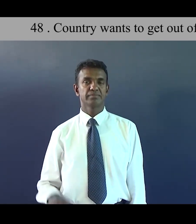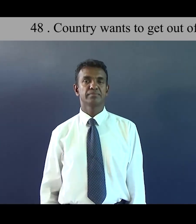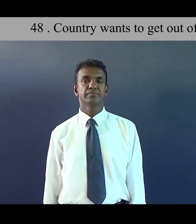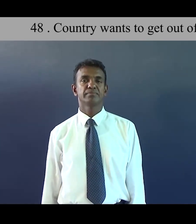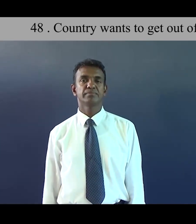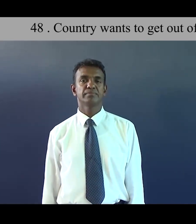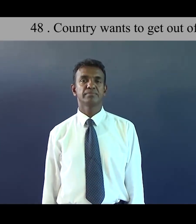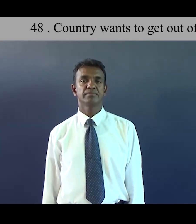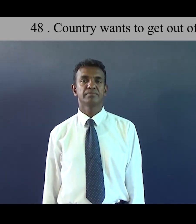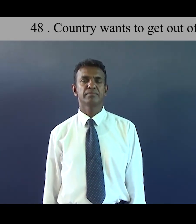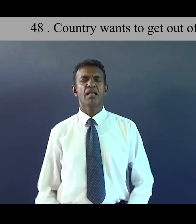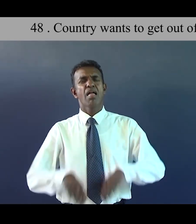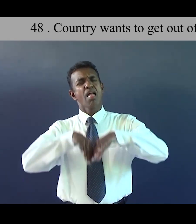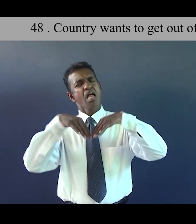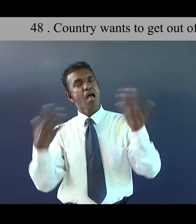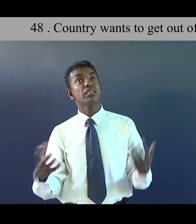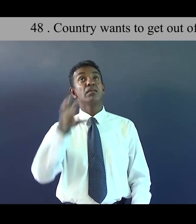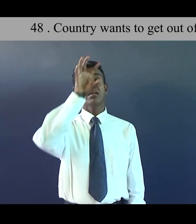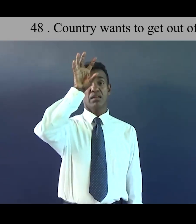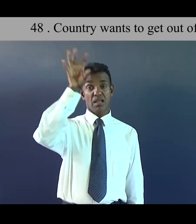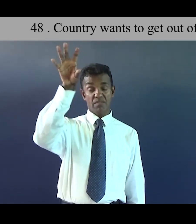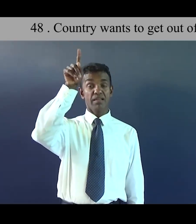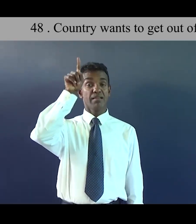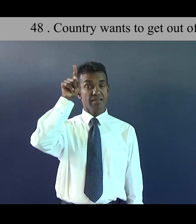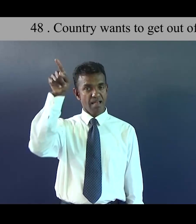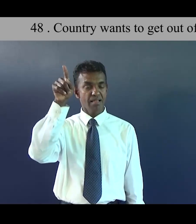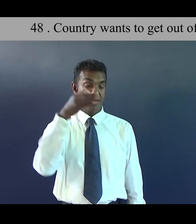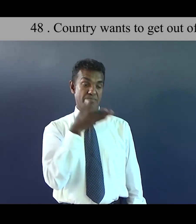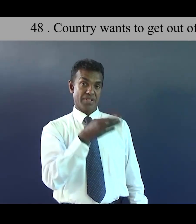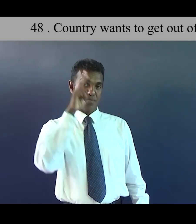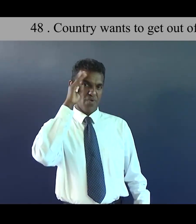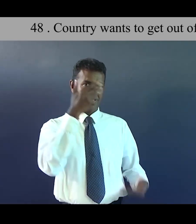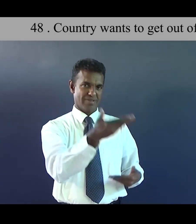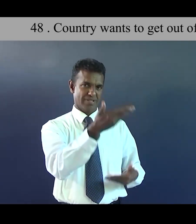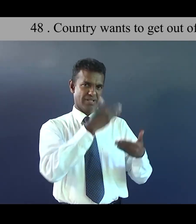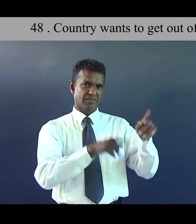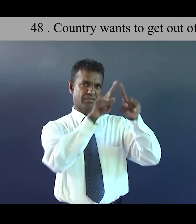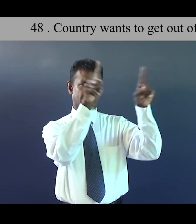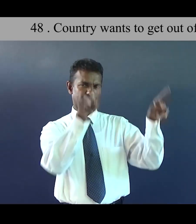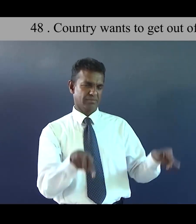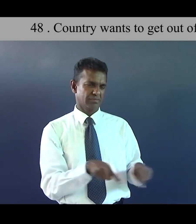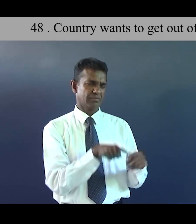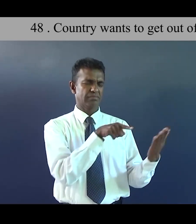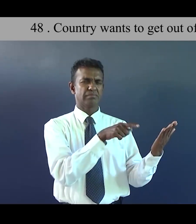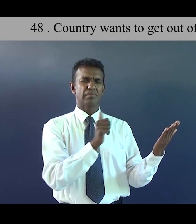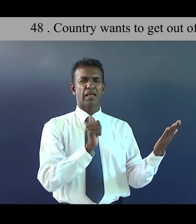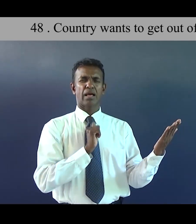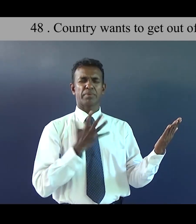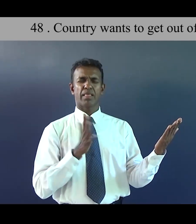A country can get out of this agreement by writing to the Secretary General.